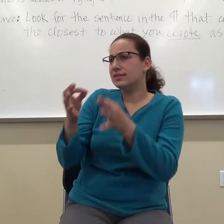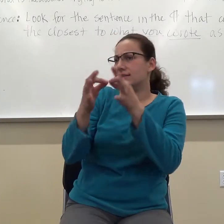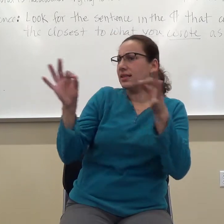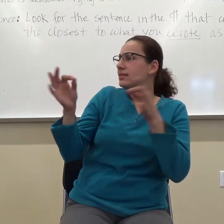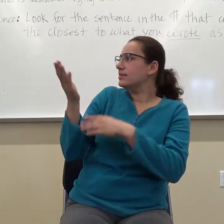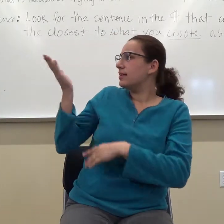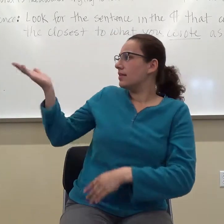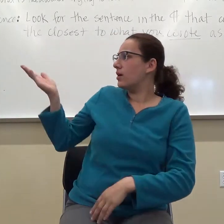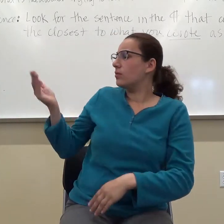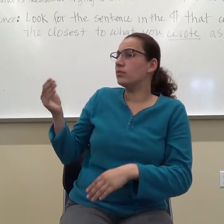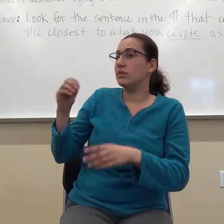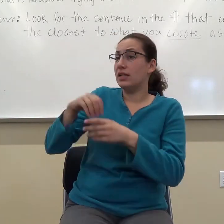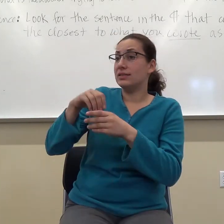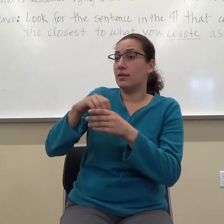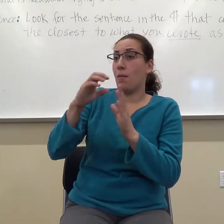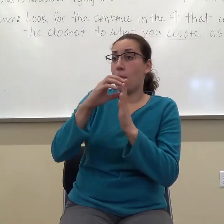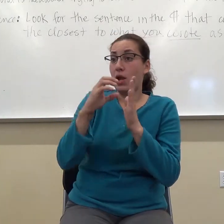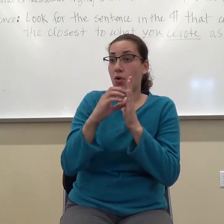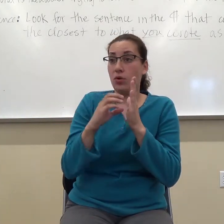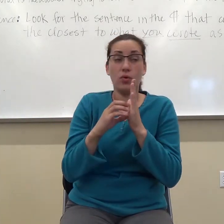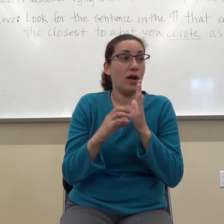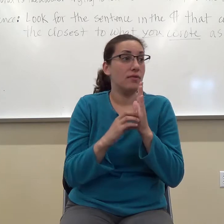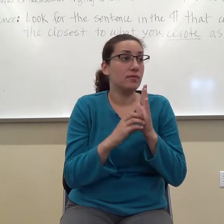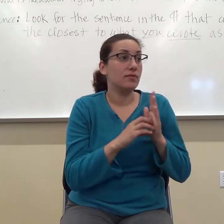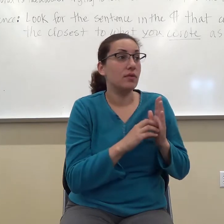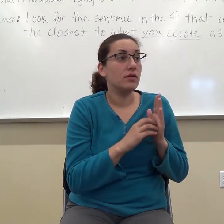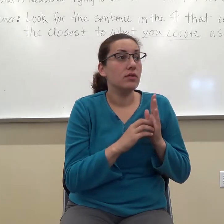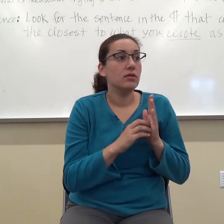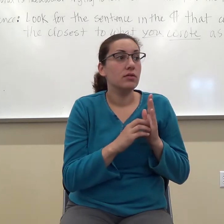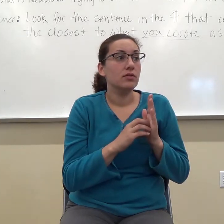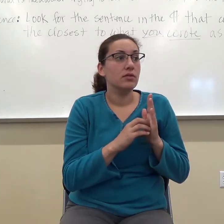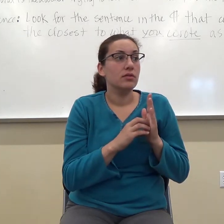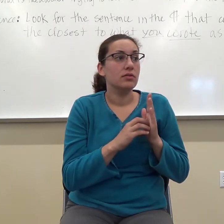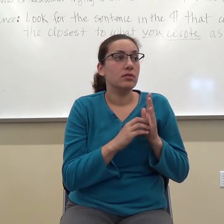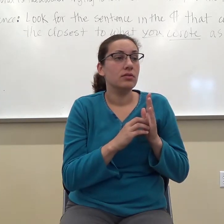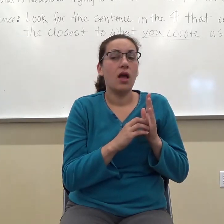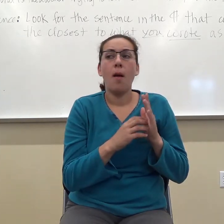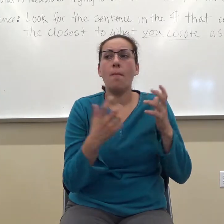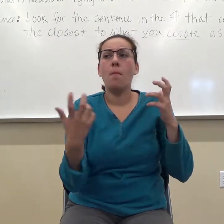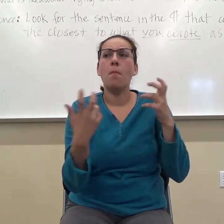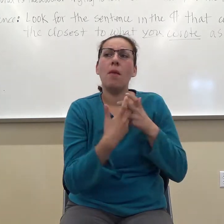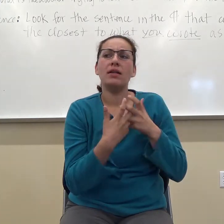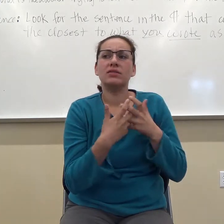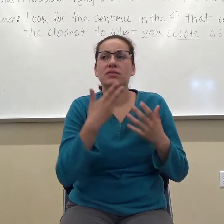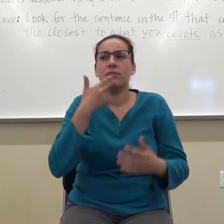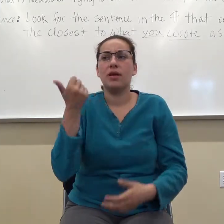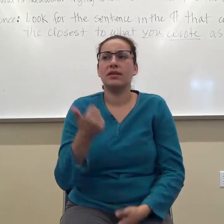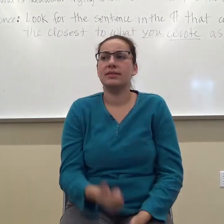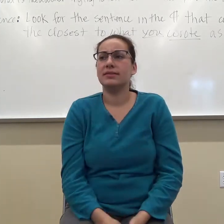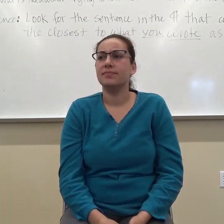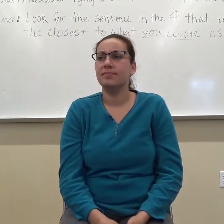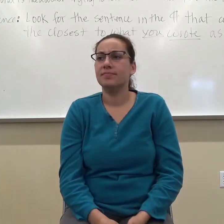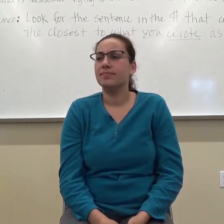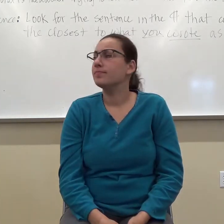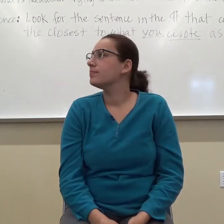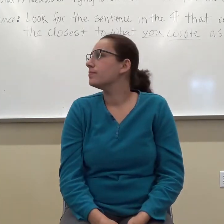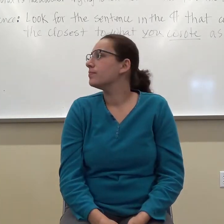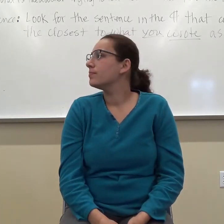the paragraph comes the closest? Now that's where it really gets